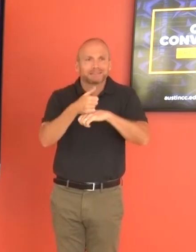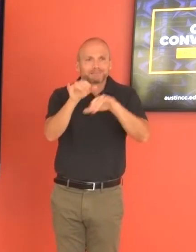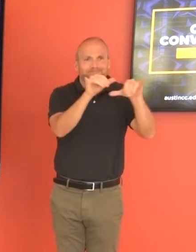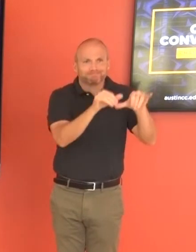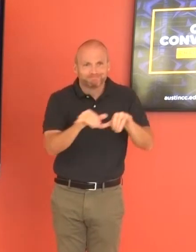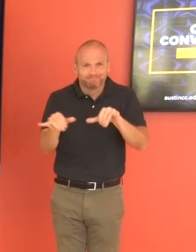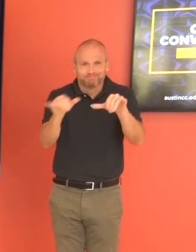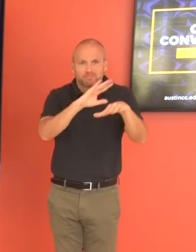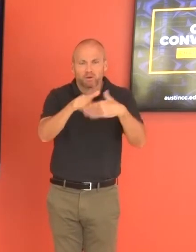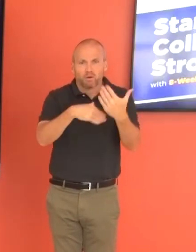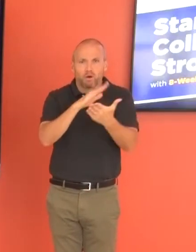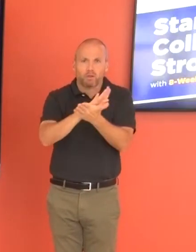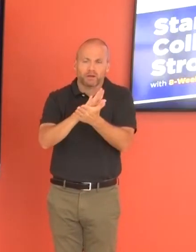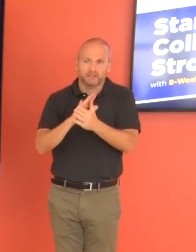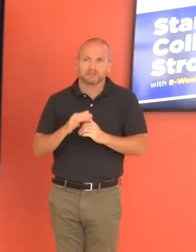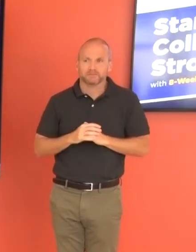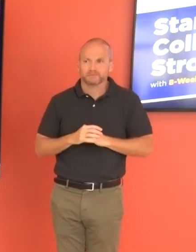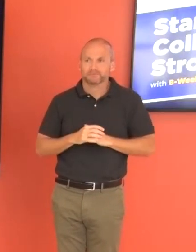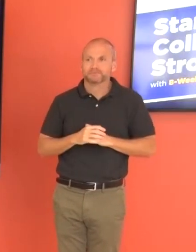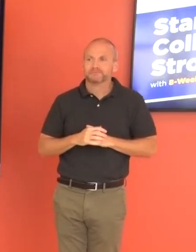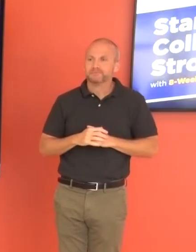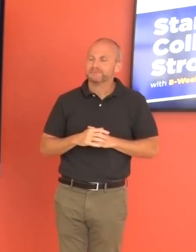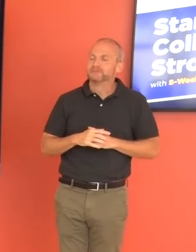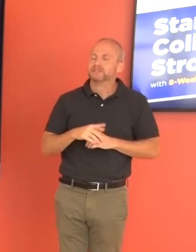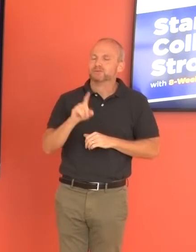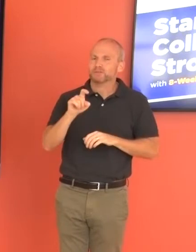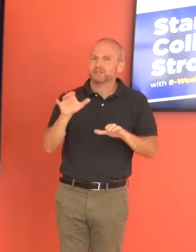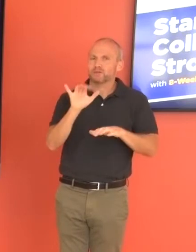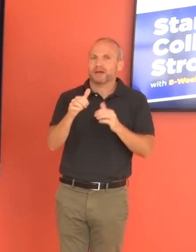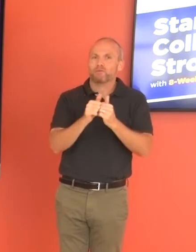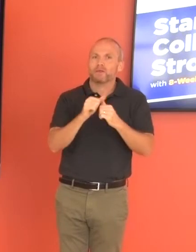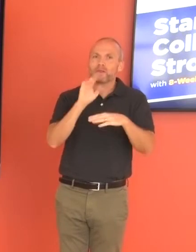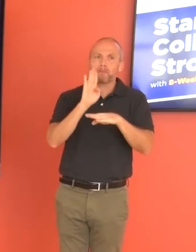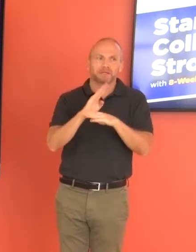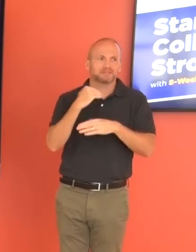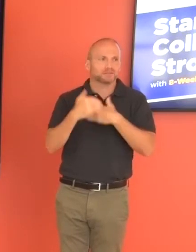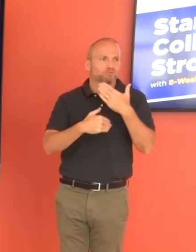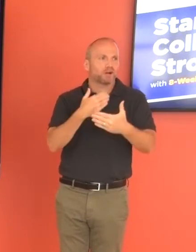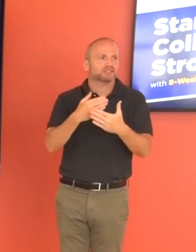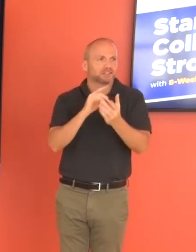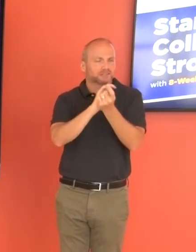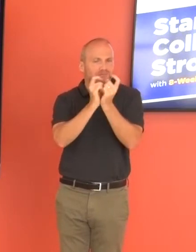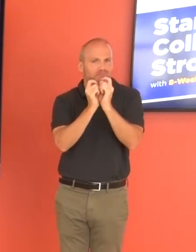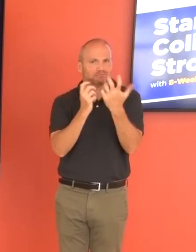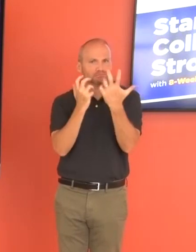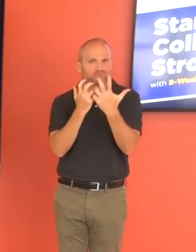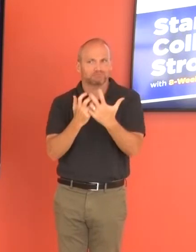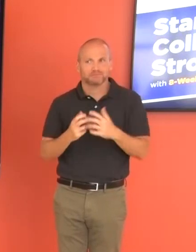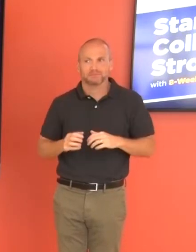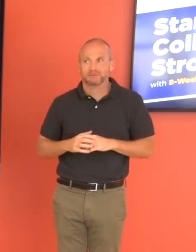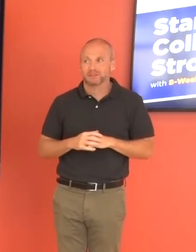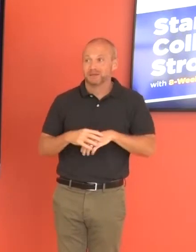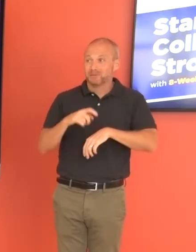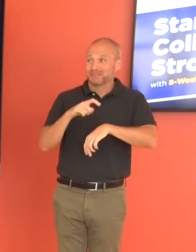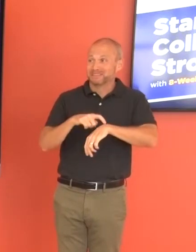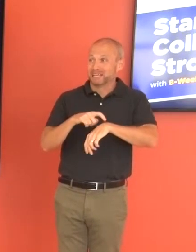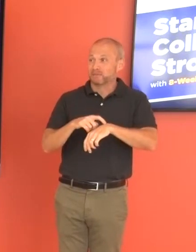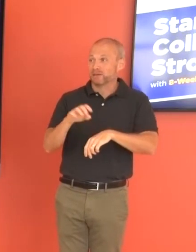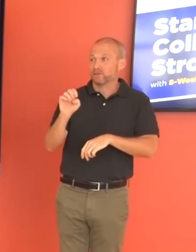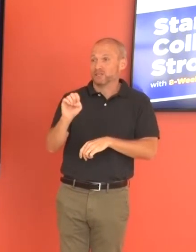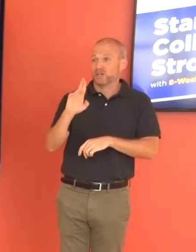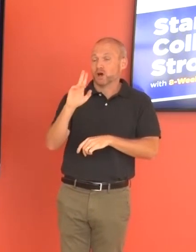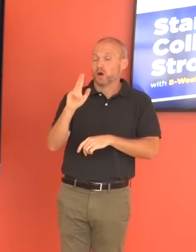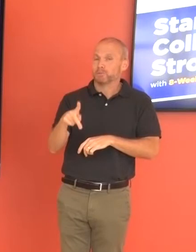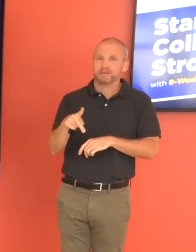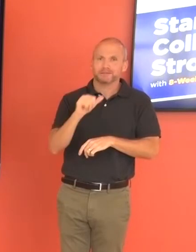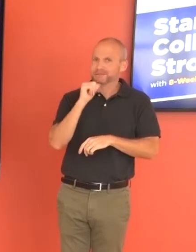have to do that as part of our business process reengineering. So, you know, the timeline for ERP implementation, it's